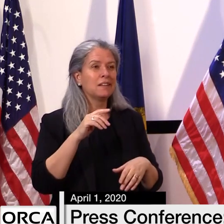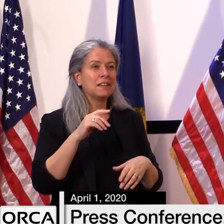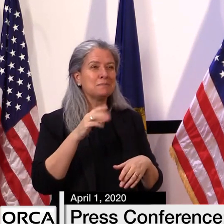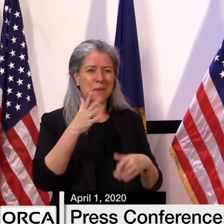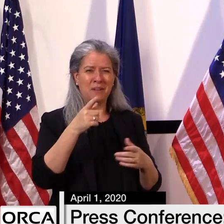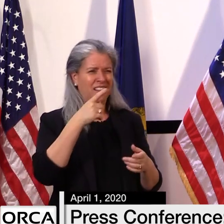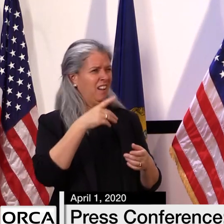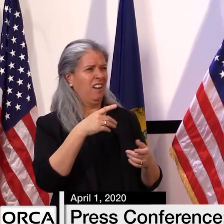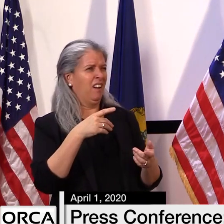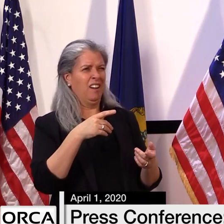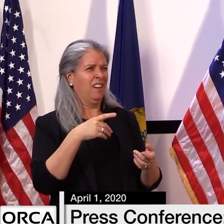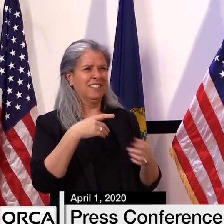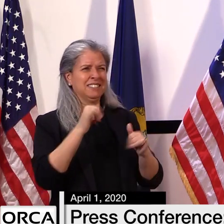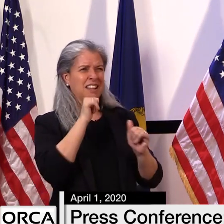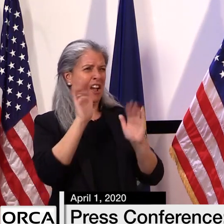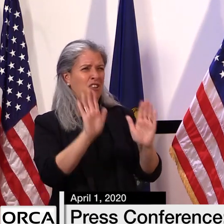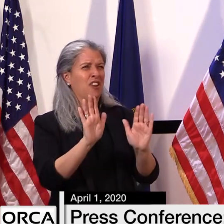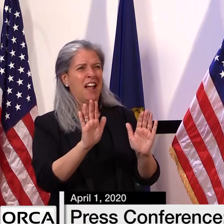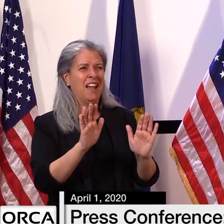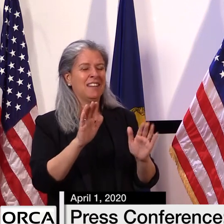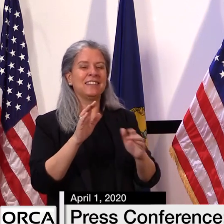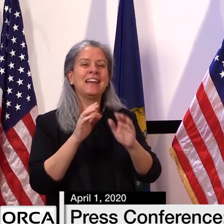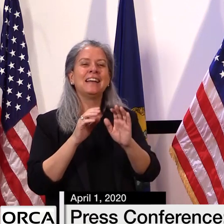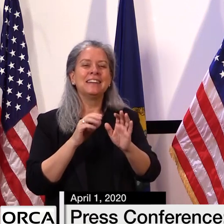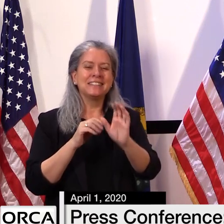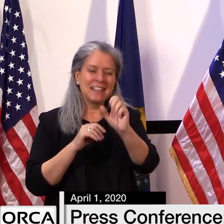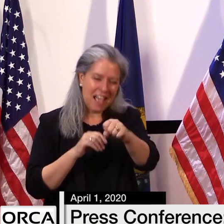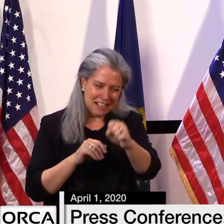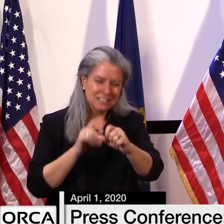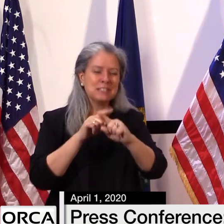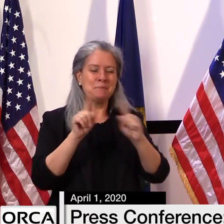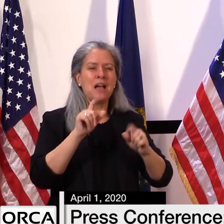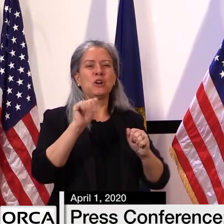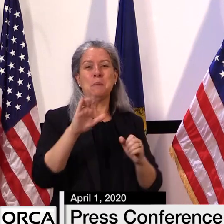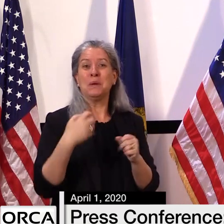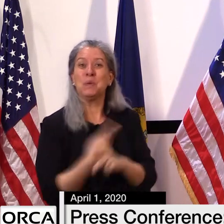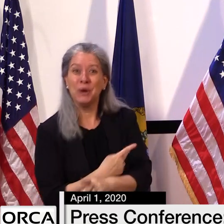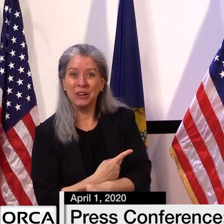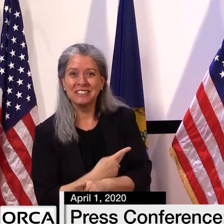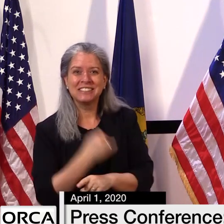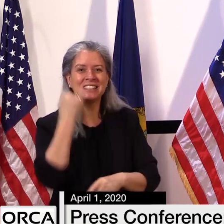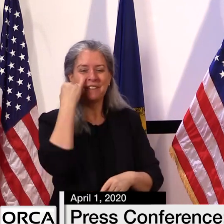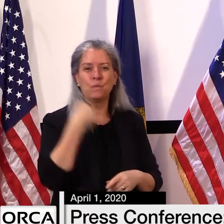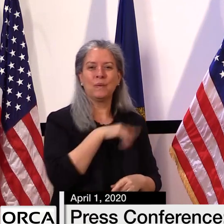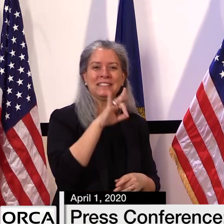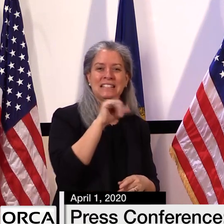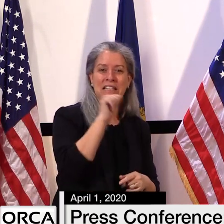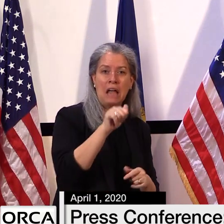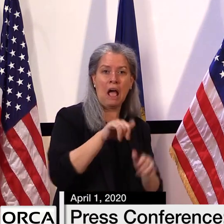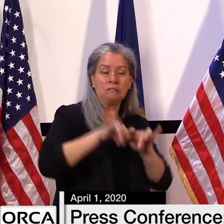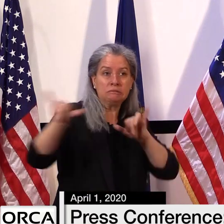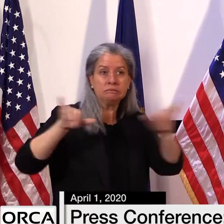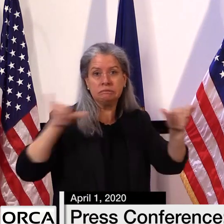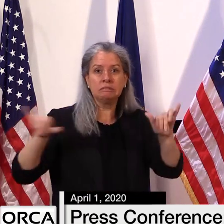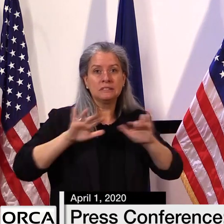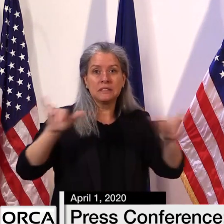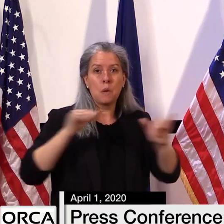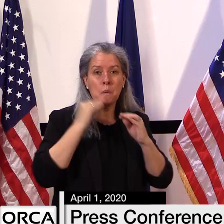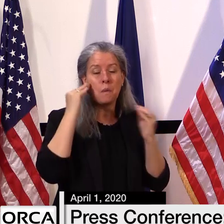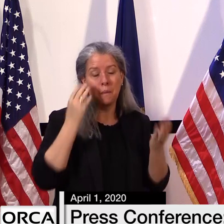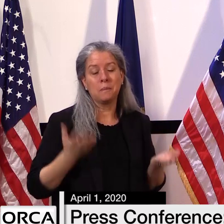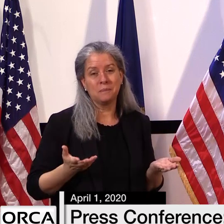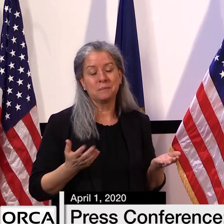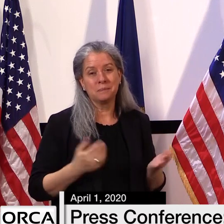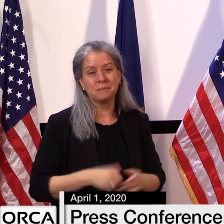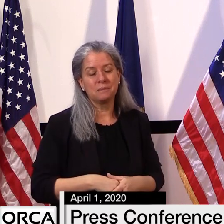some respects, but to us, it's going to be successful if we can bend that curve, flatten that curve out, and not exceed our capacity to take care